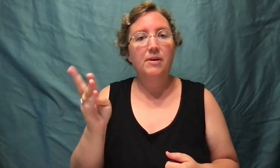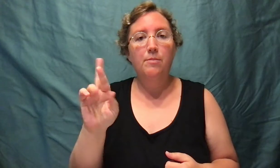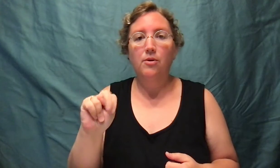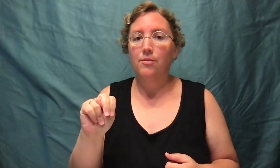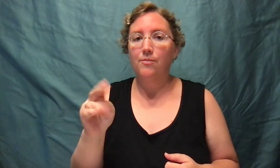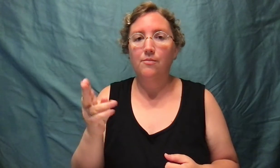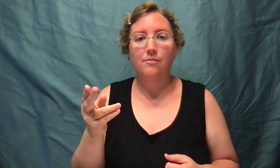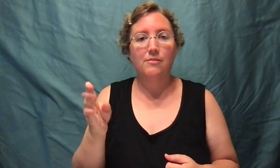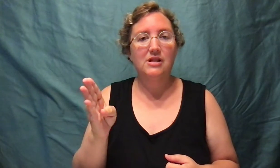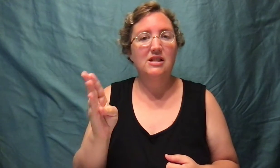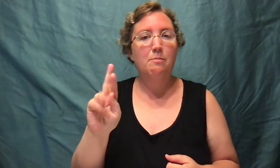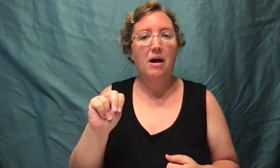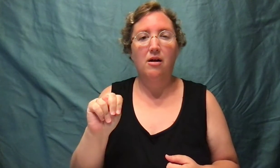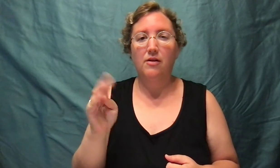people spell that